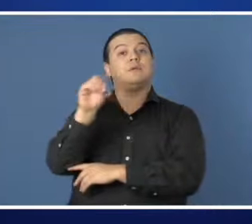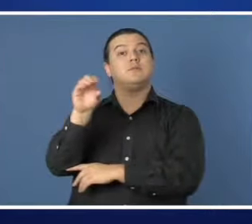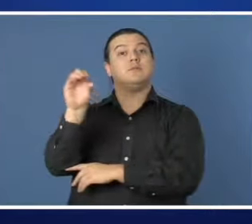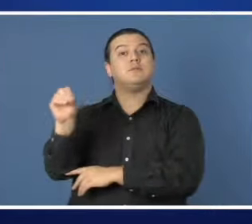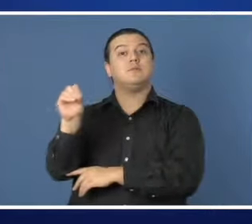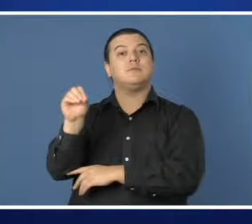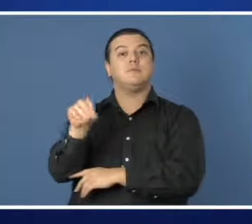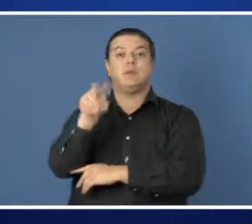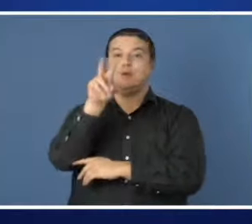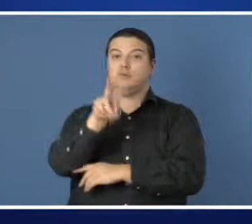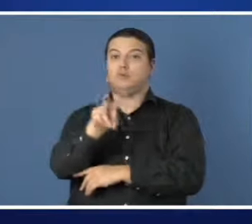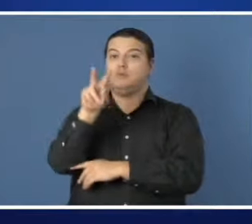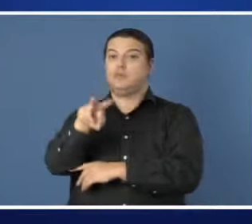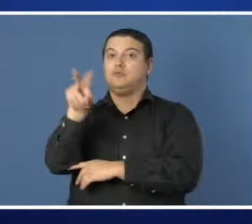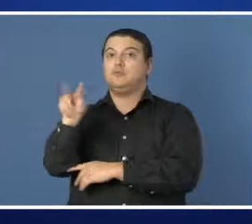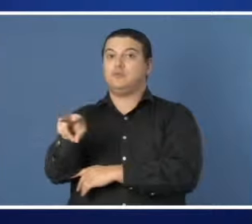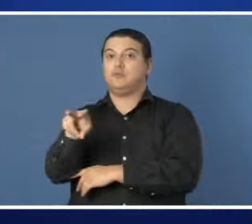1-800-222-1222.